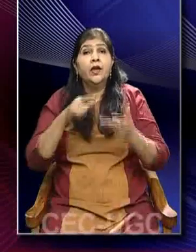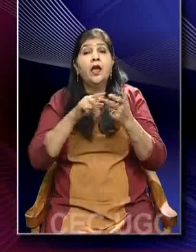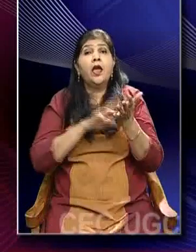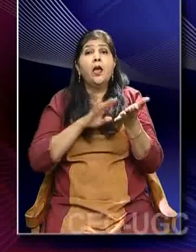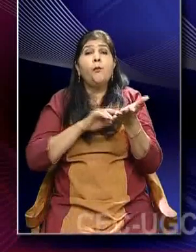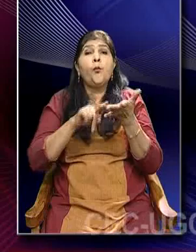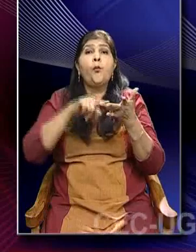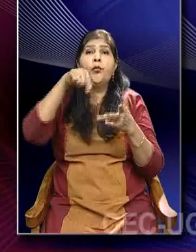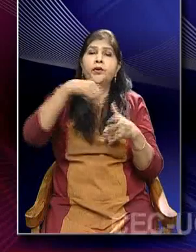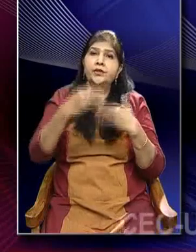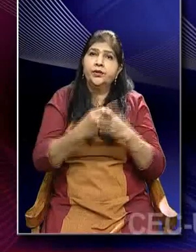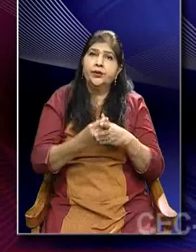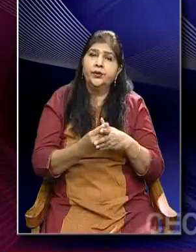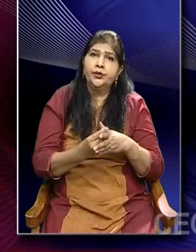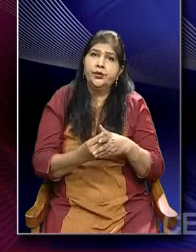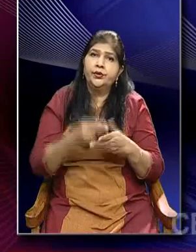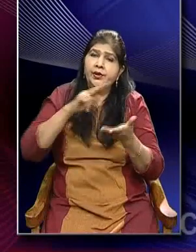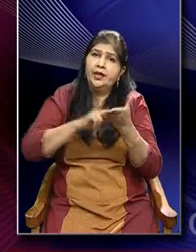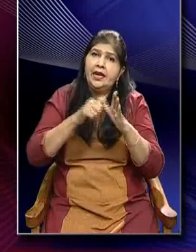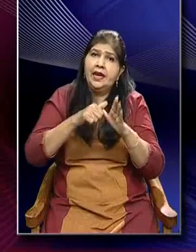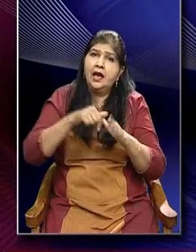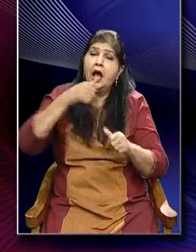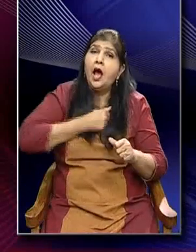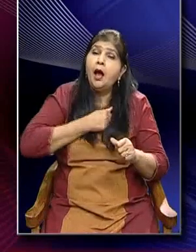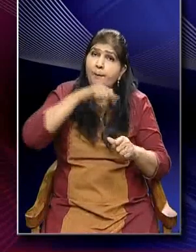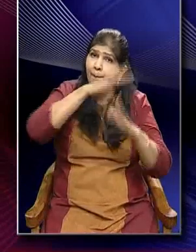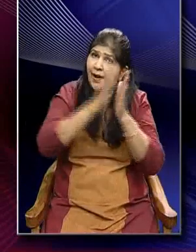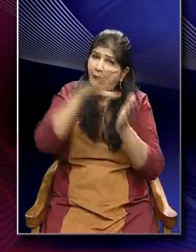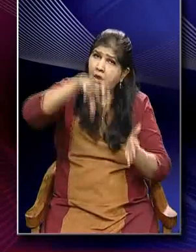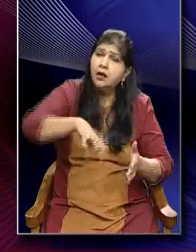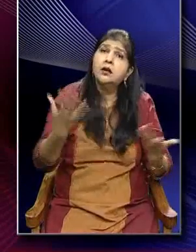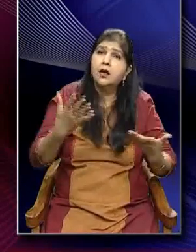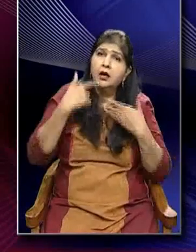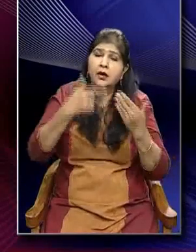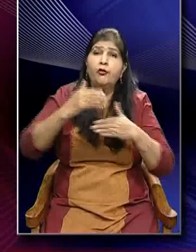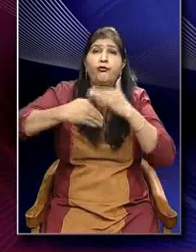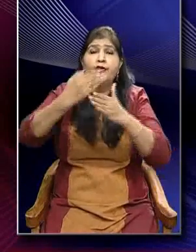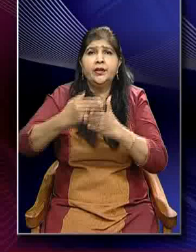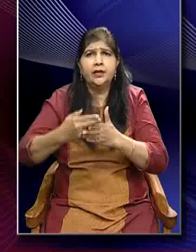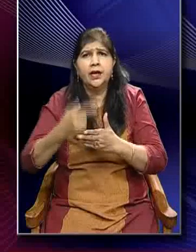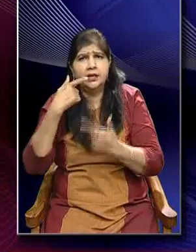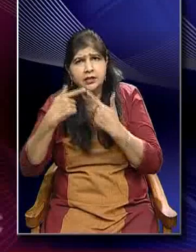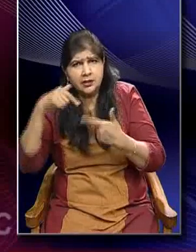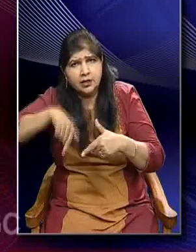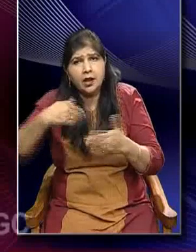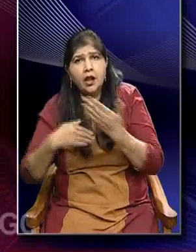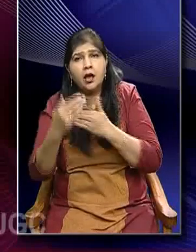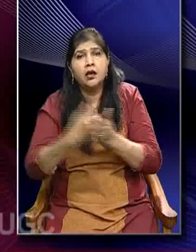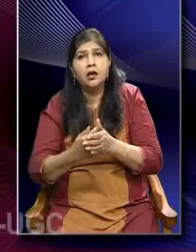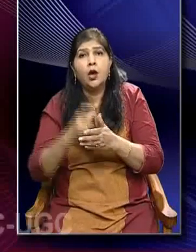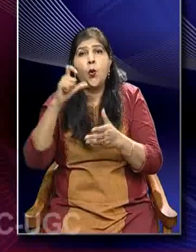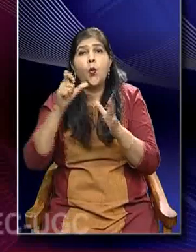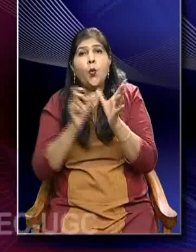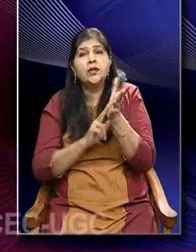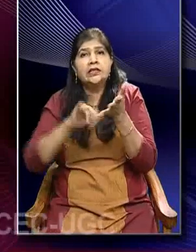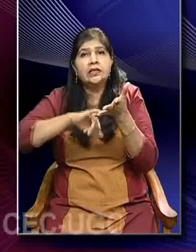importance of nation state. Further, as we are discussing consequences